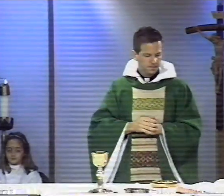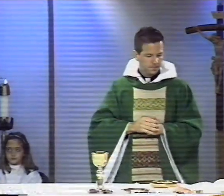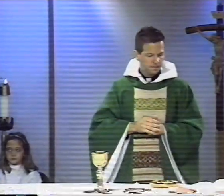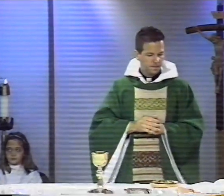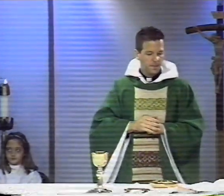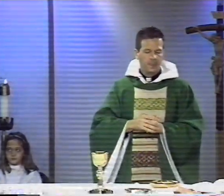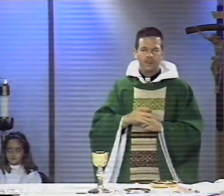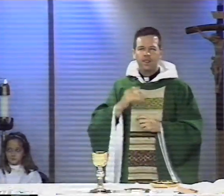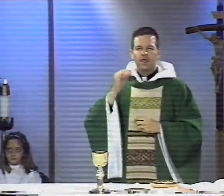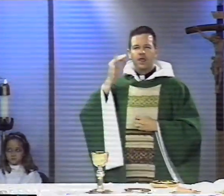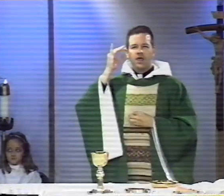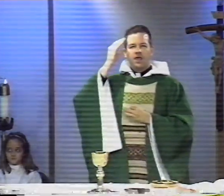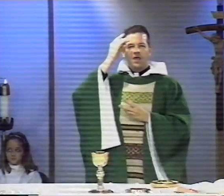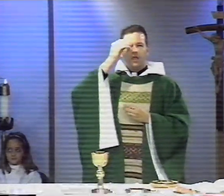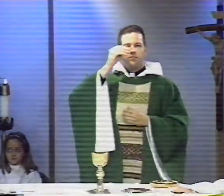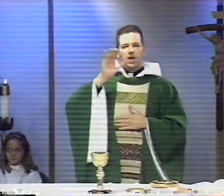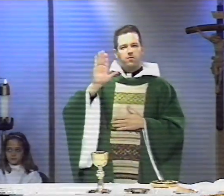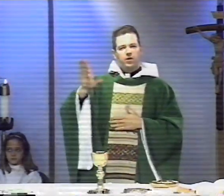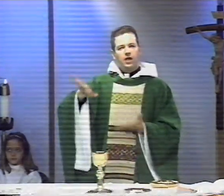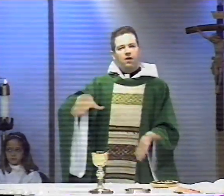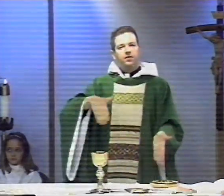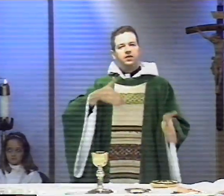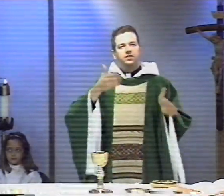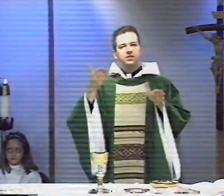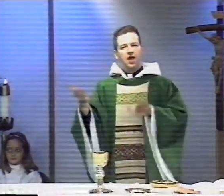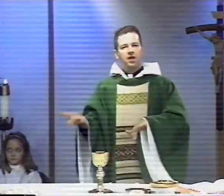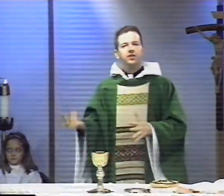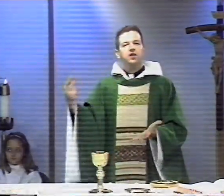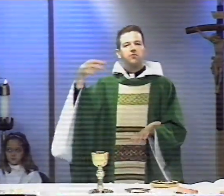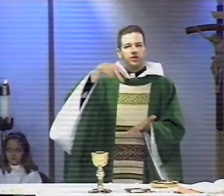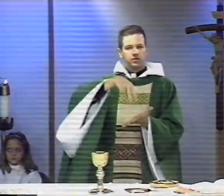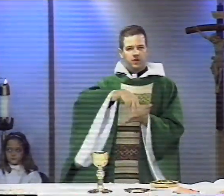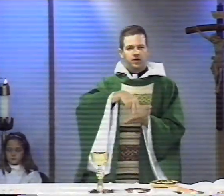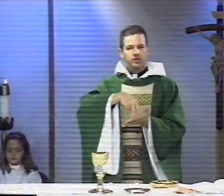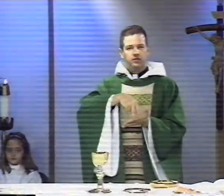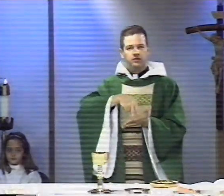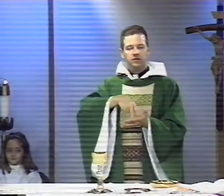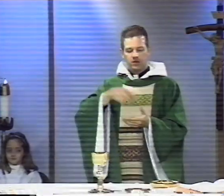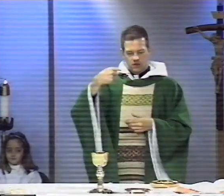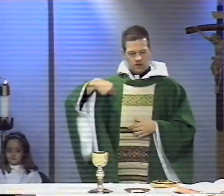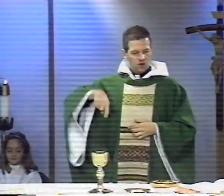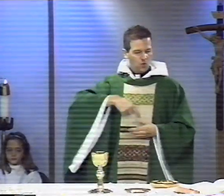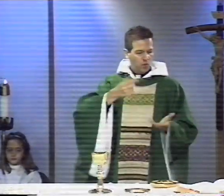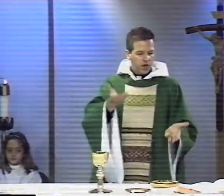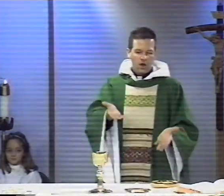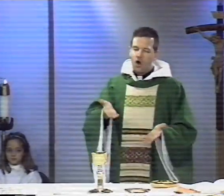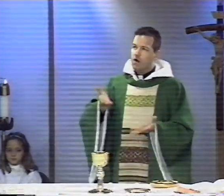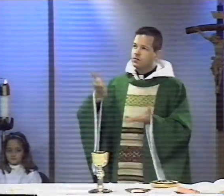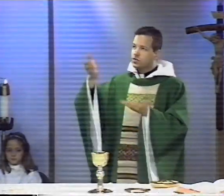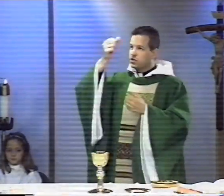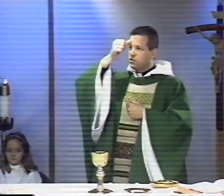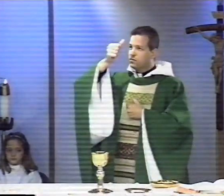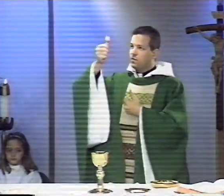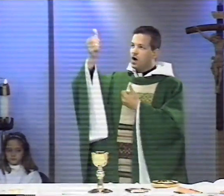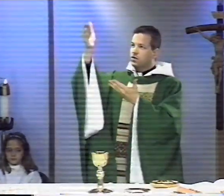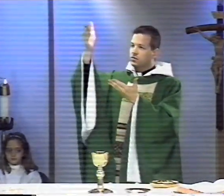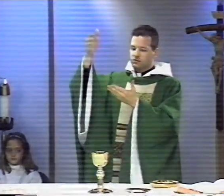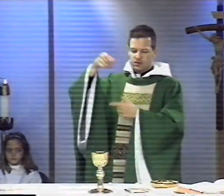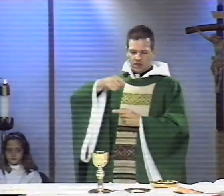again. In memory of his death and resurrection, we offer to you, Father,